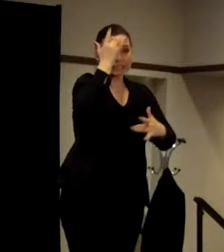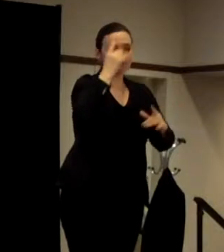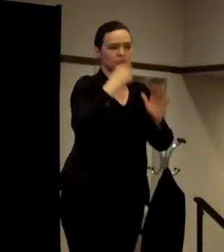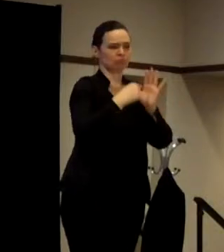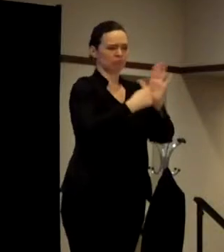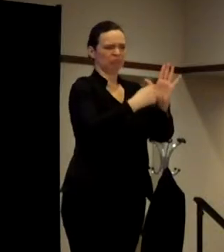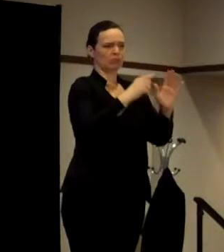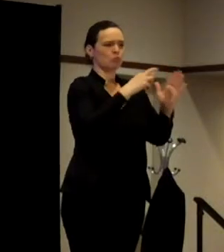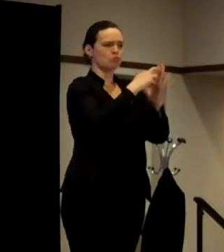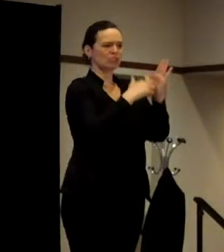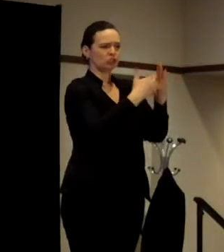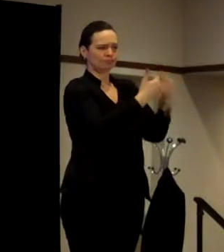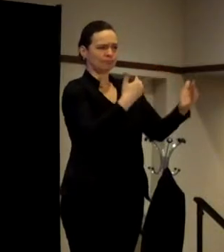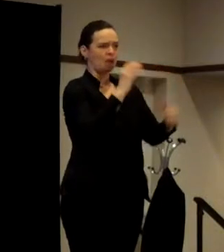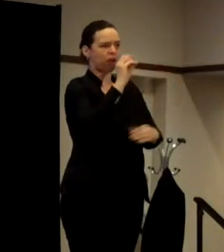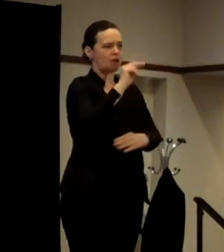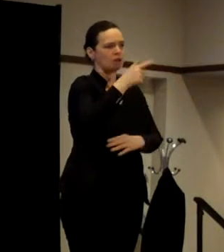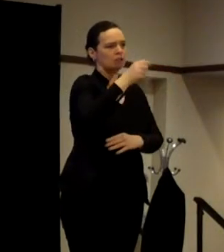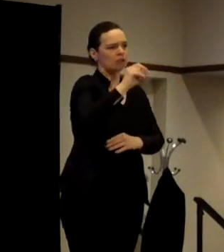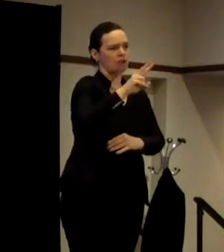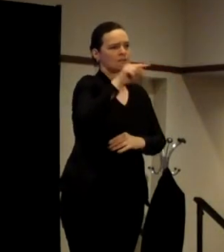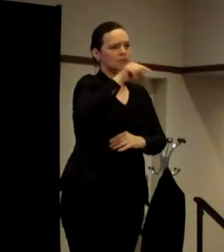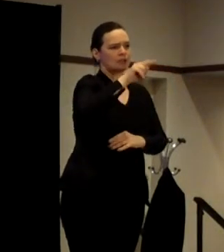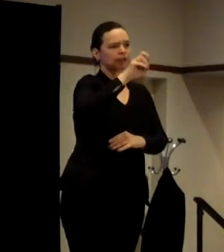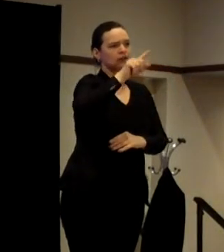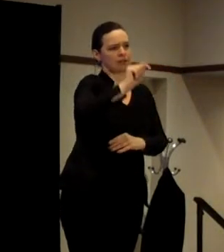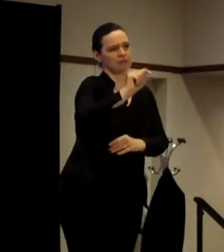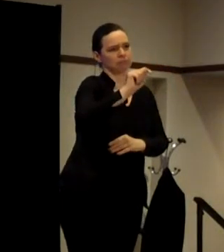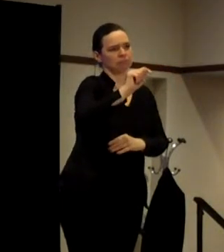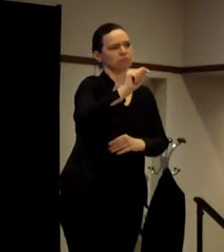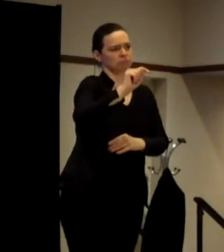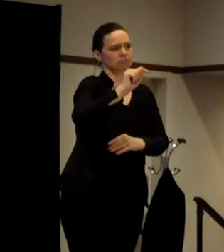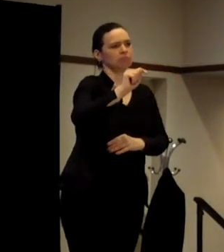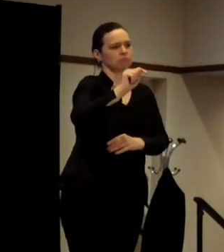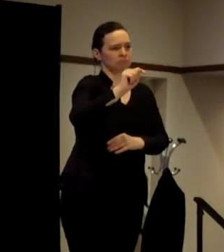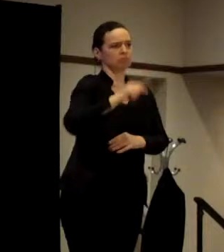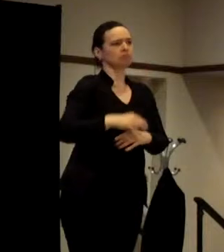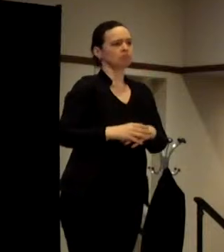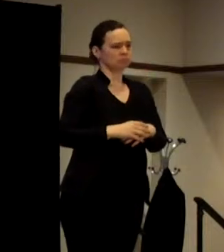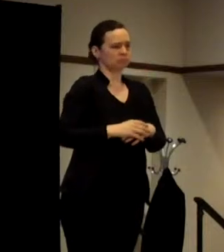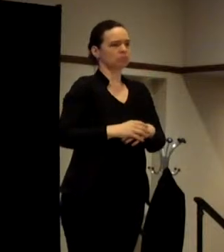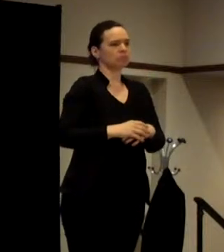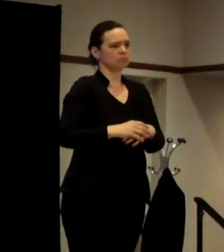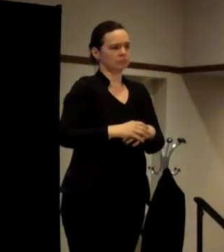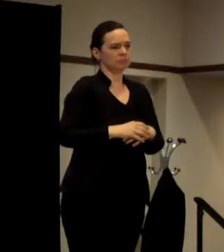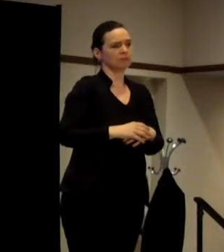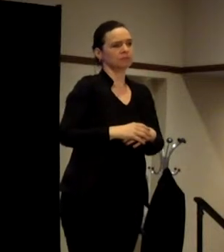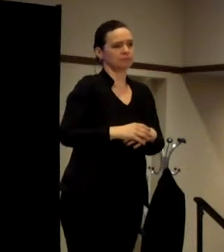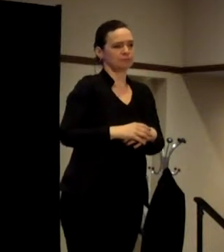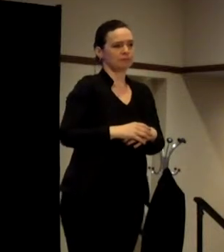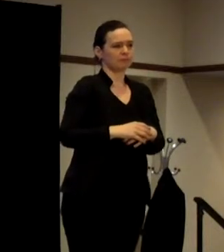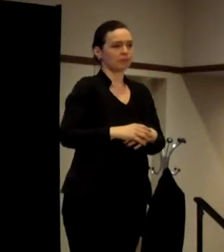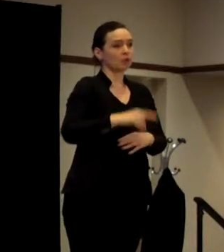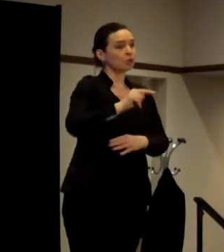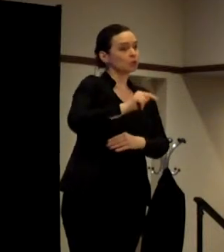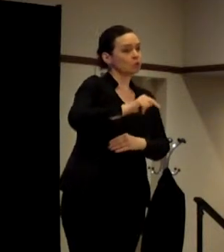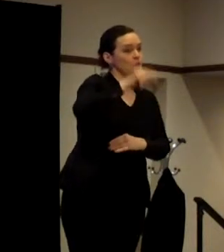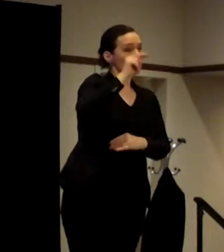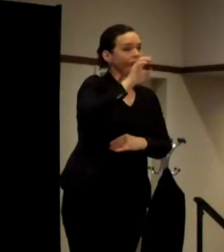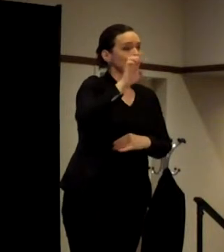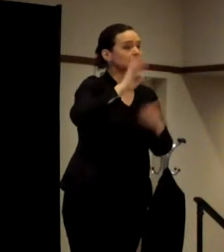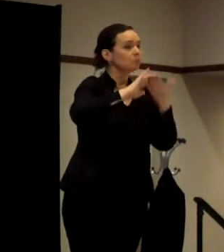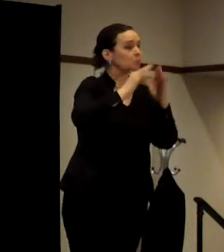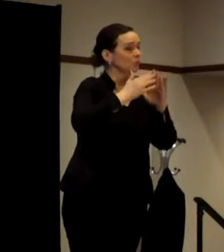Center, and the Skaneateles School District office. Thursday, Onondaga Town Hall, and Friday down to the Southern Towns at